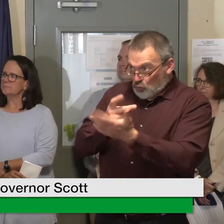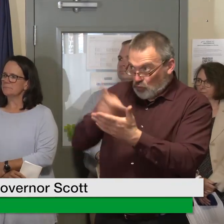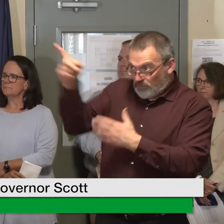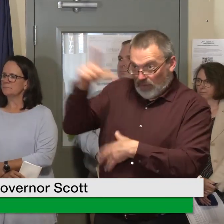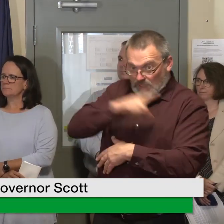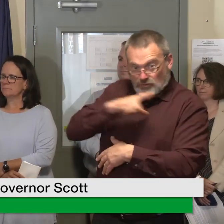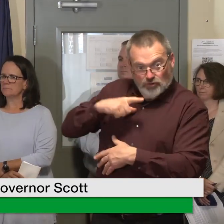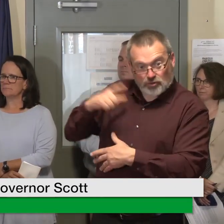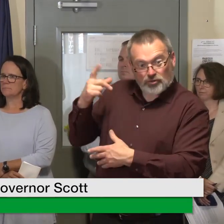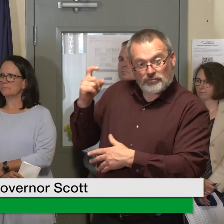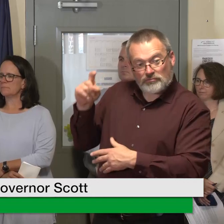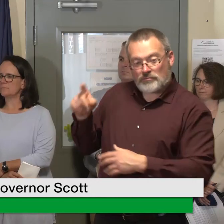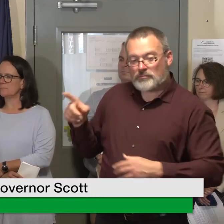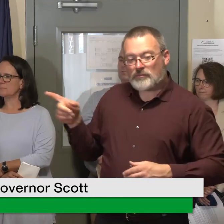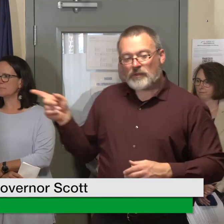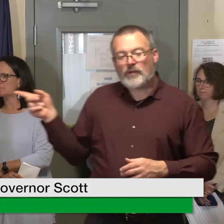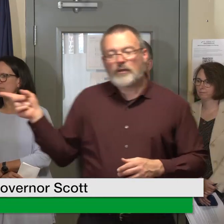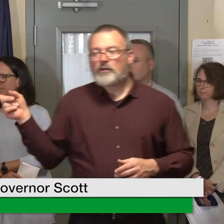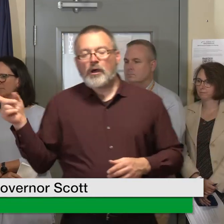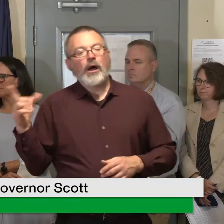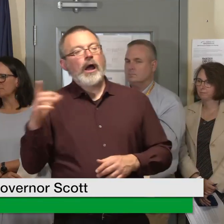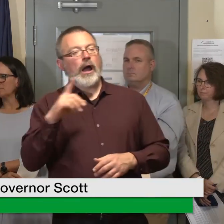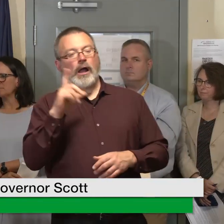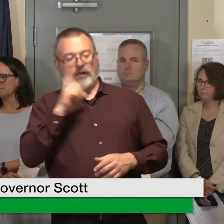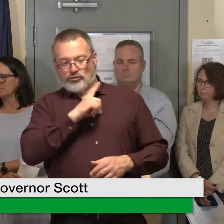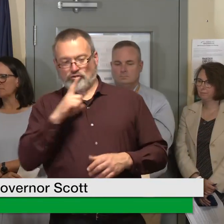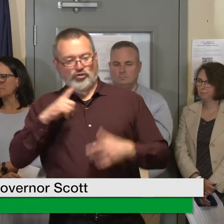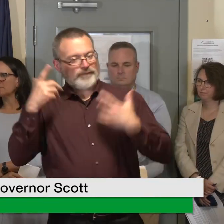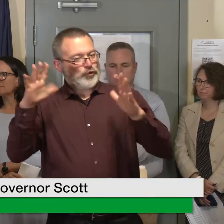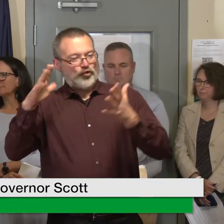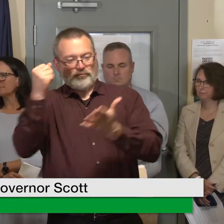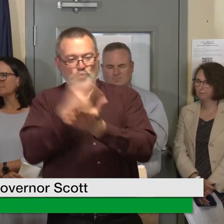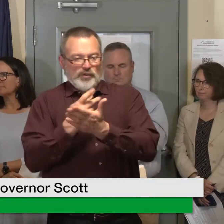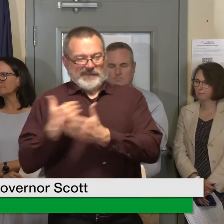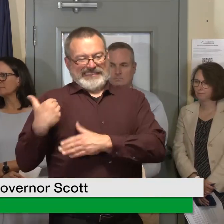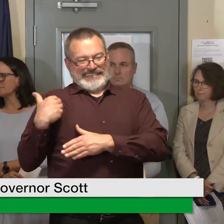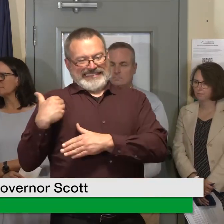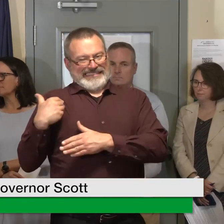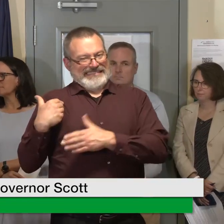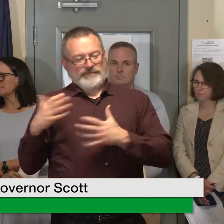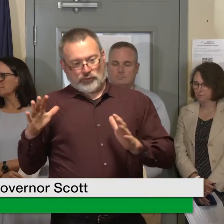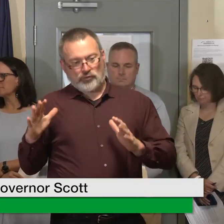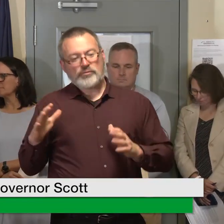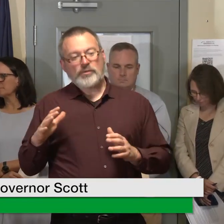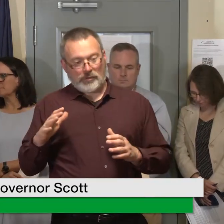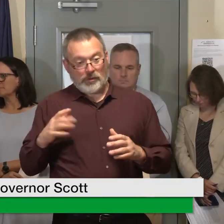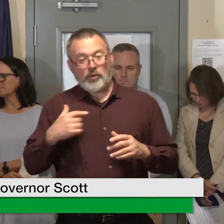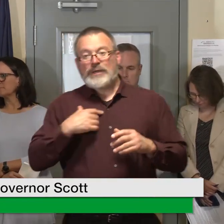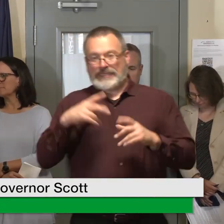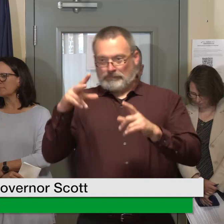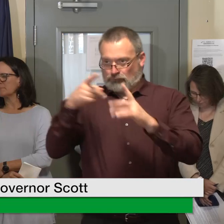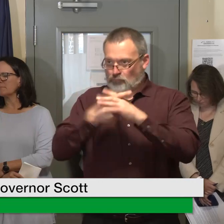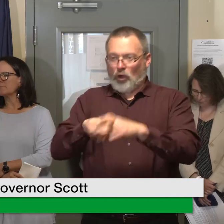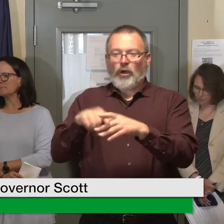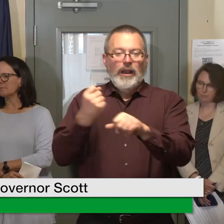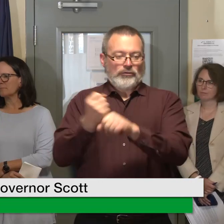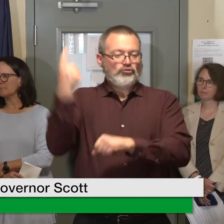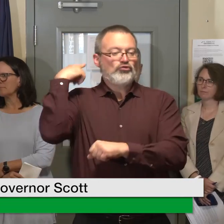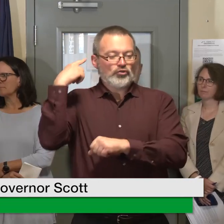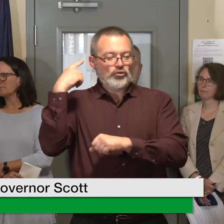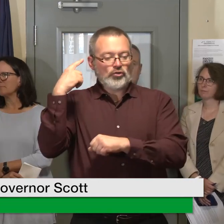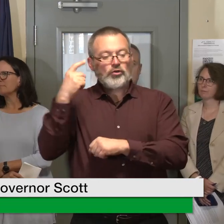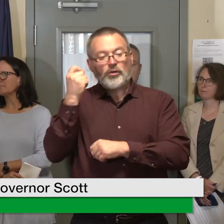Right. The legislature gave us that approval this last session we did this last summer as part of the emergency area, but we obtained